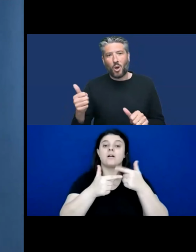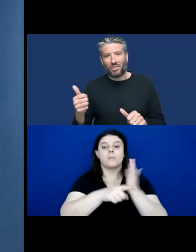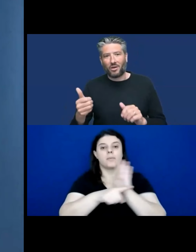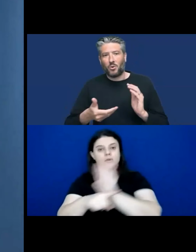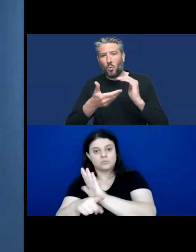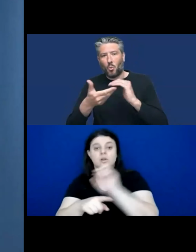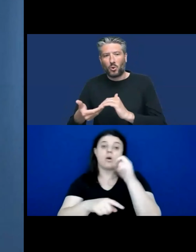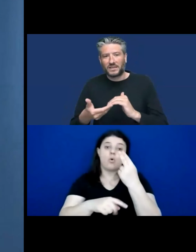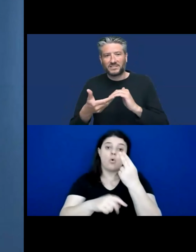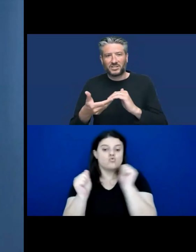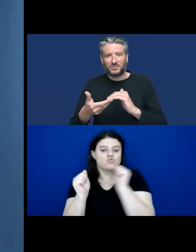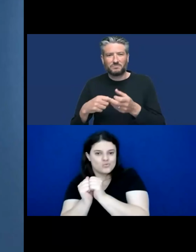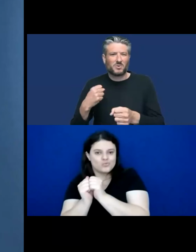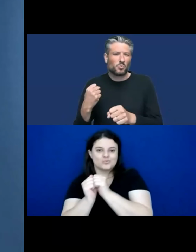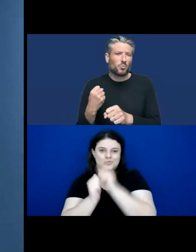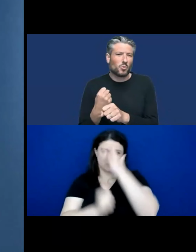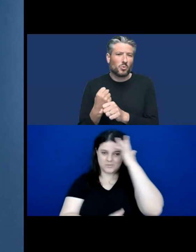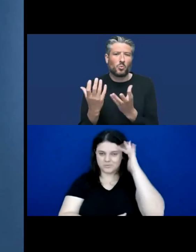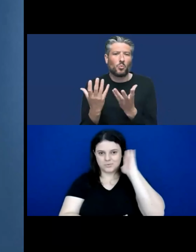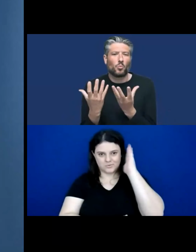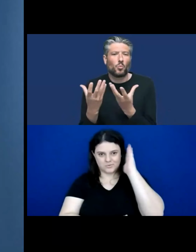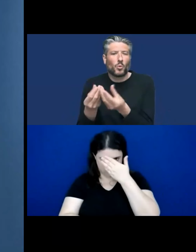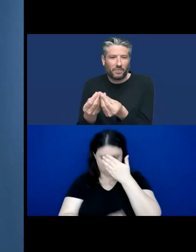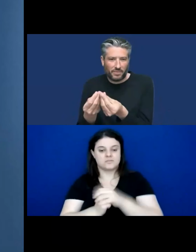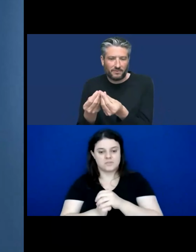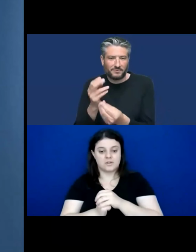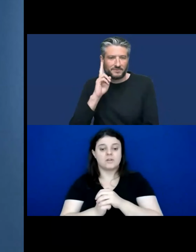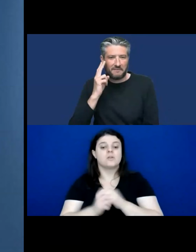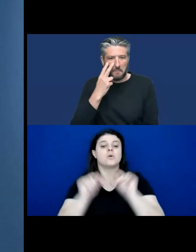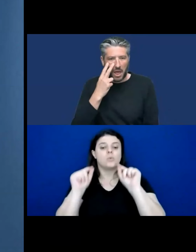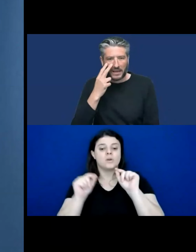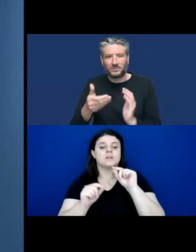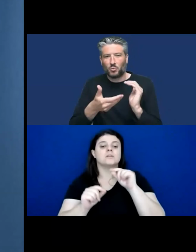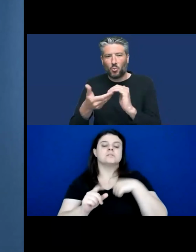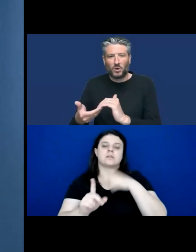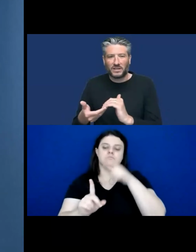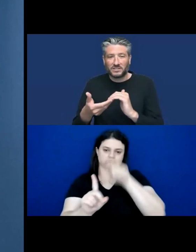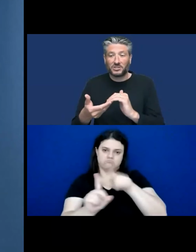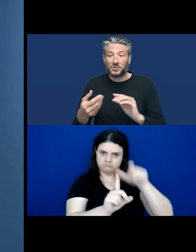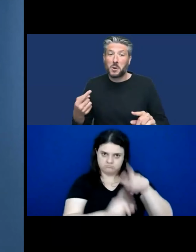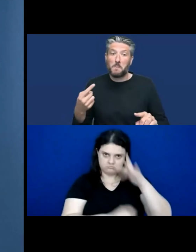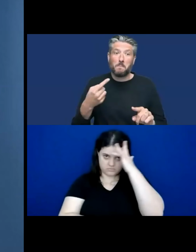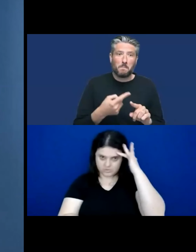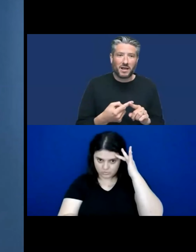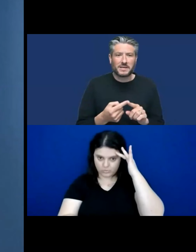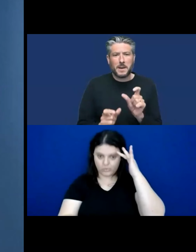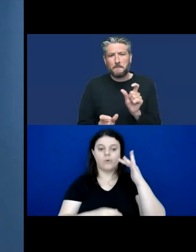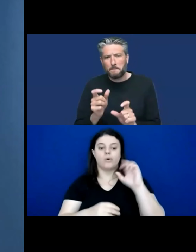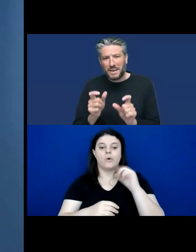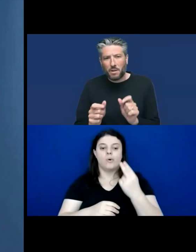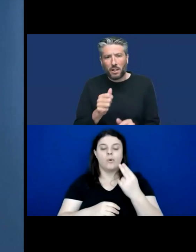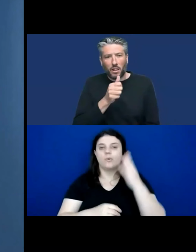deafblind people as members. And we include individual members, individual deafblind